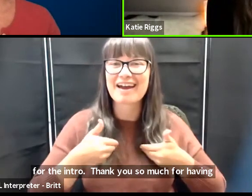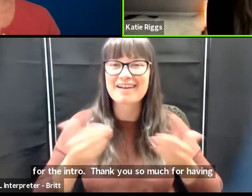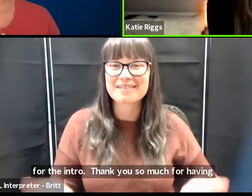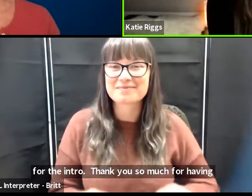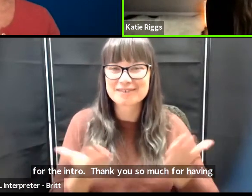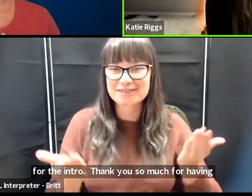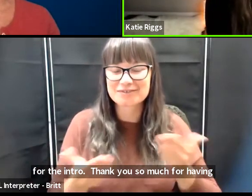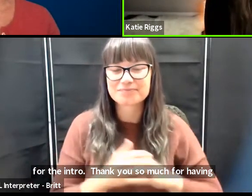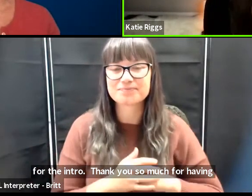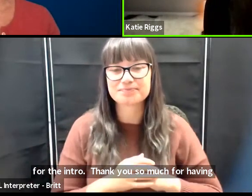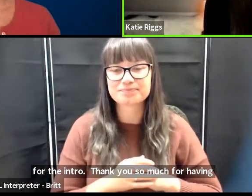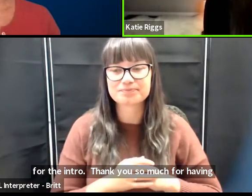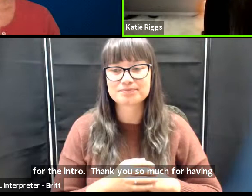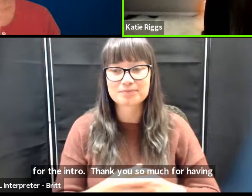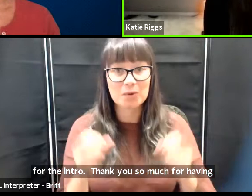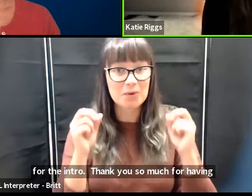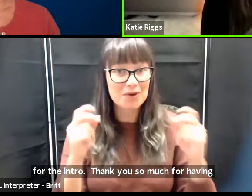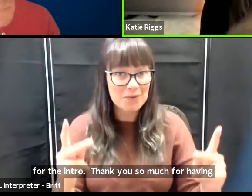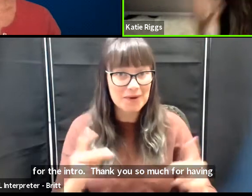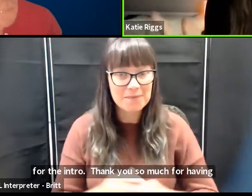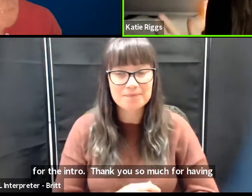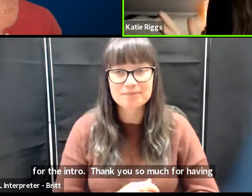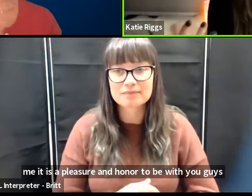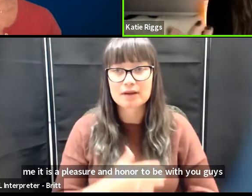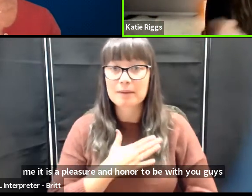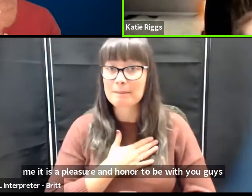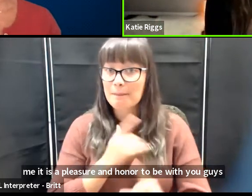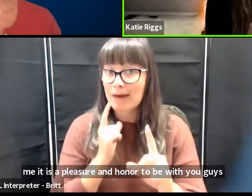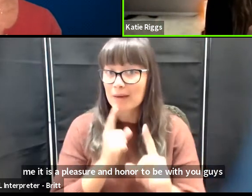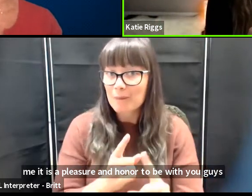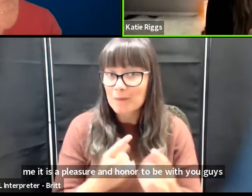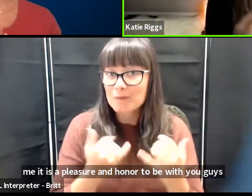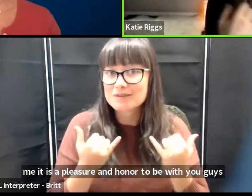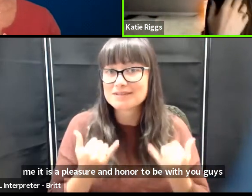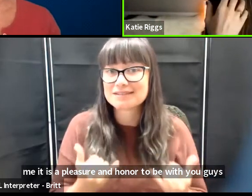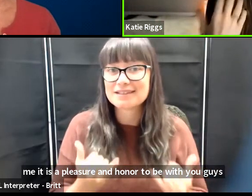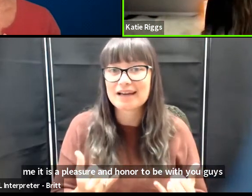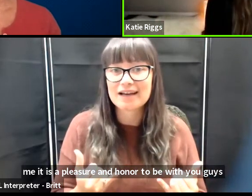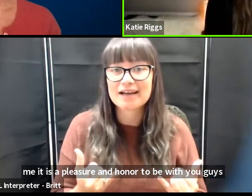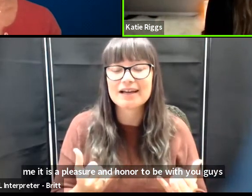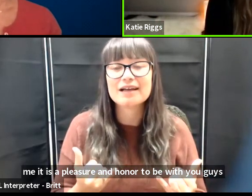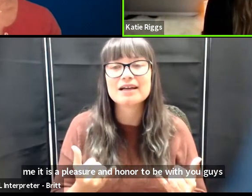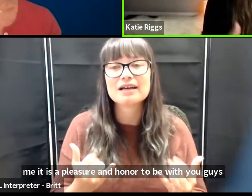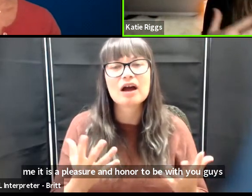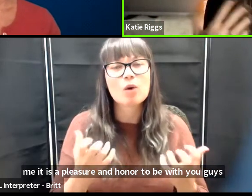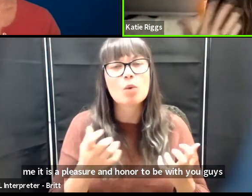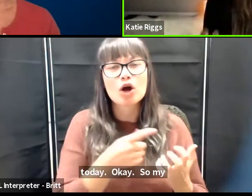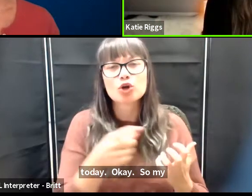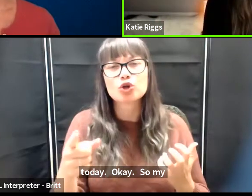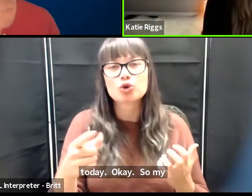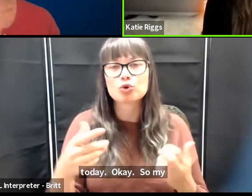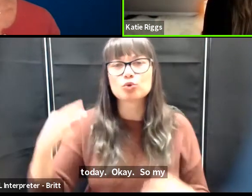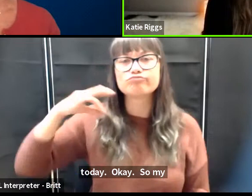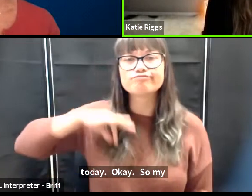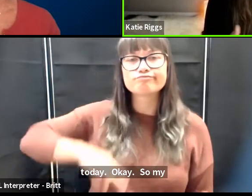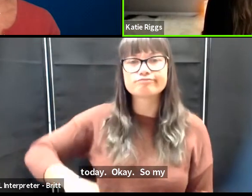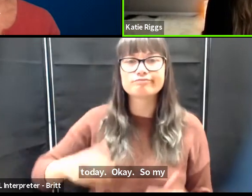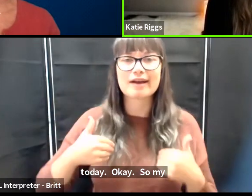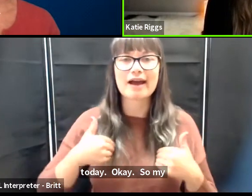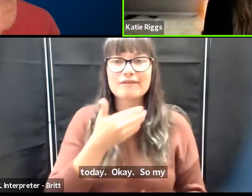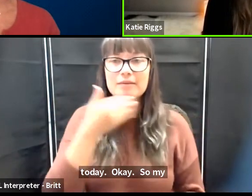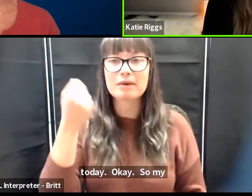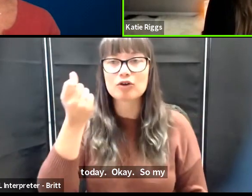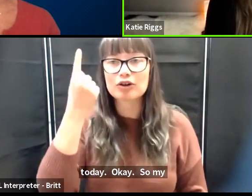guys today. Okay. So my goal here is to have you leave with a better or more understanding about